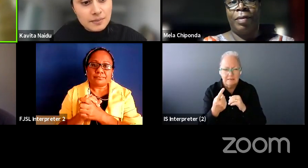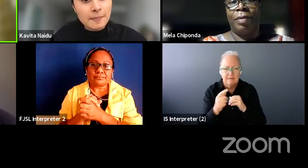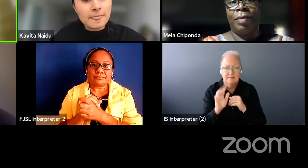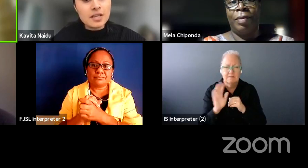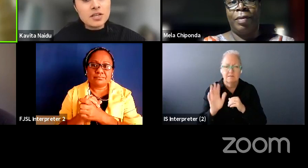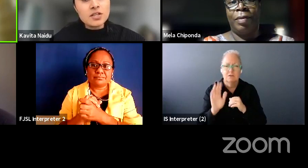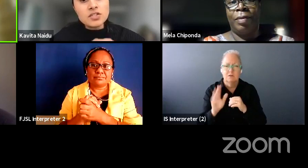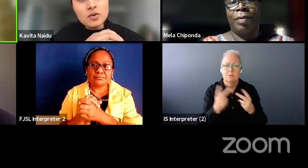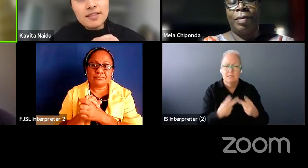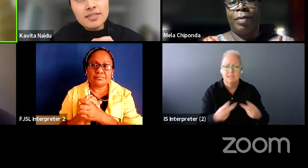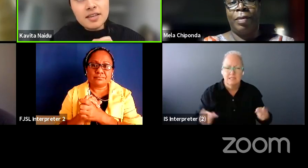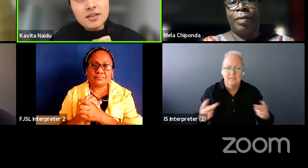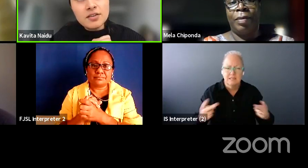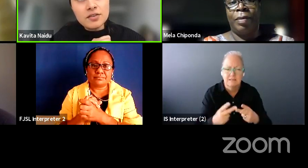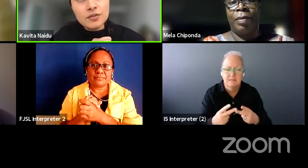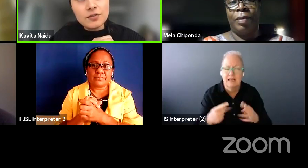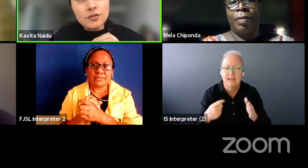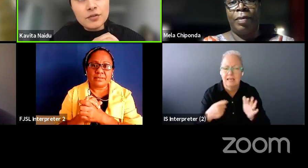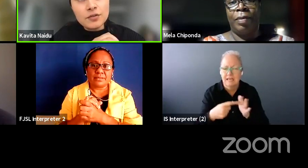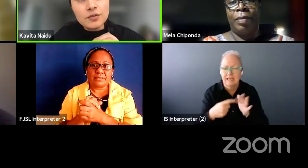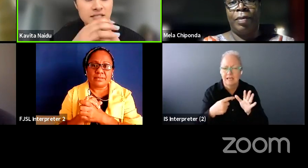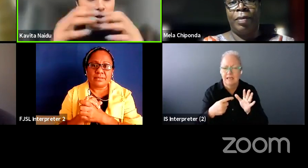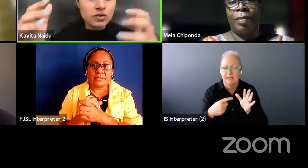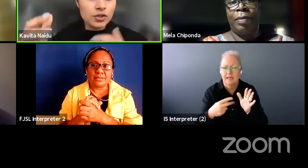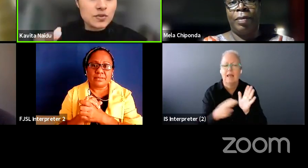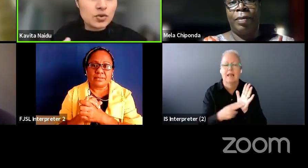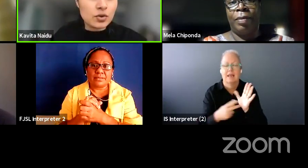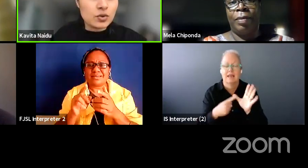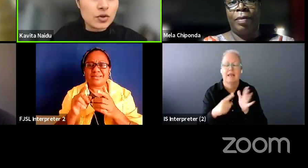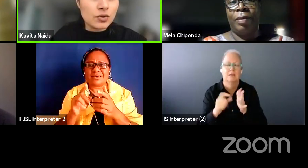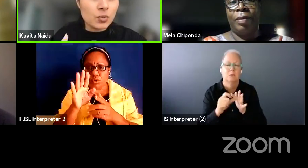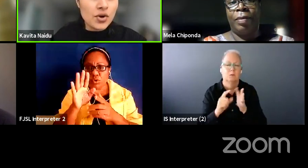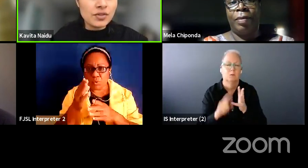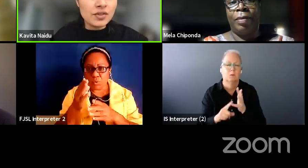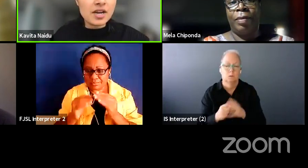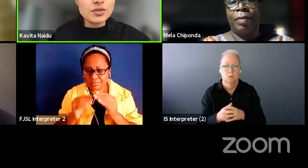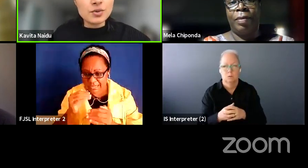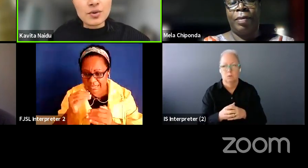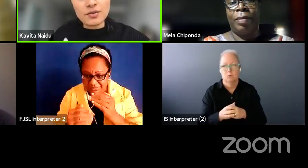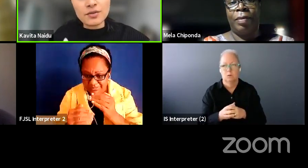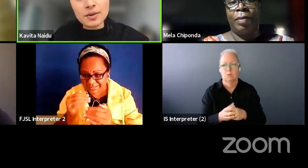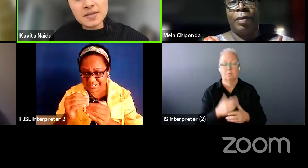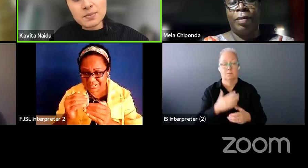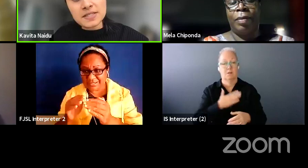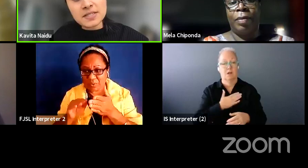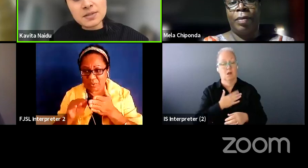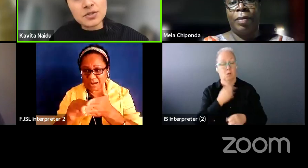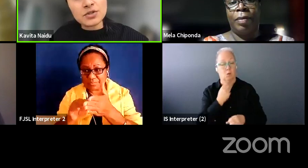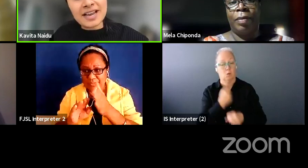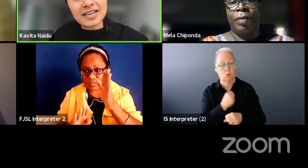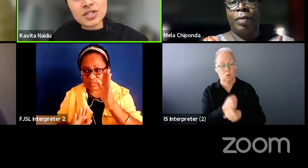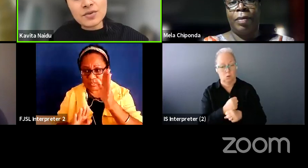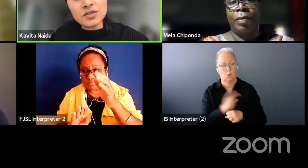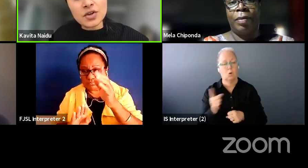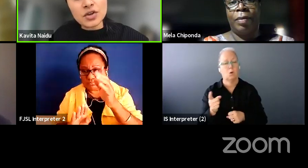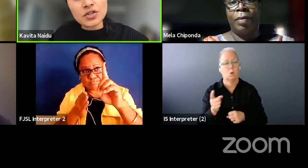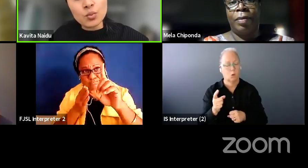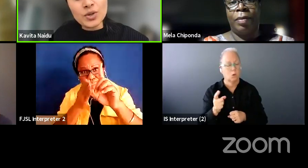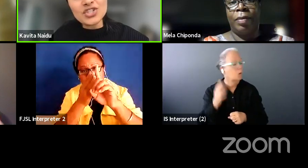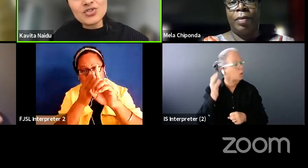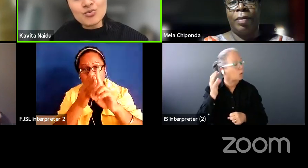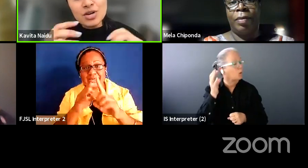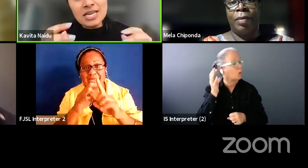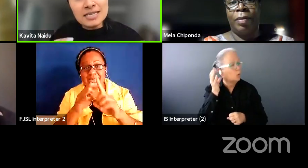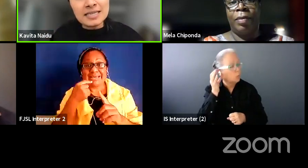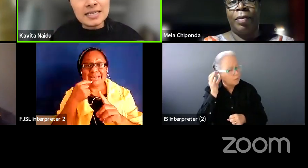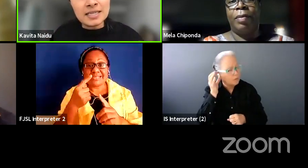that? So I think for us, it's a long-term struggle. So the work that I do around feminist participatory action research, which